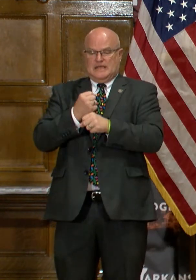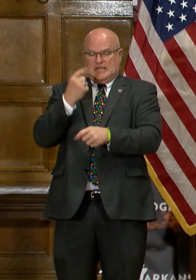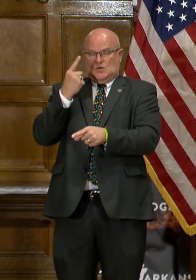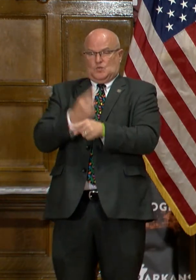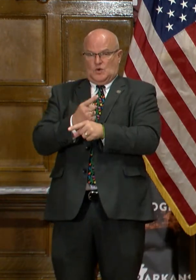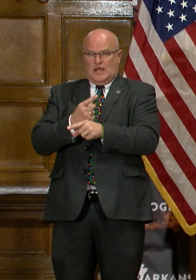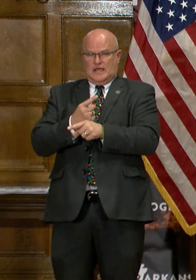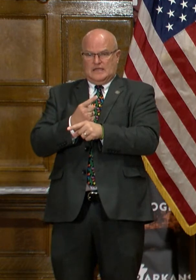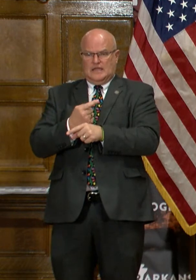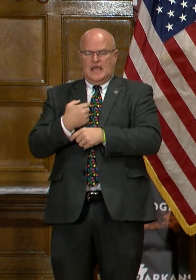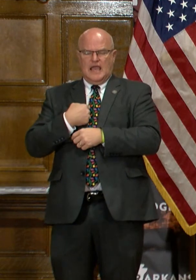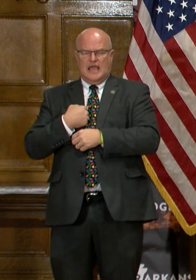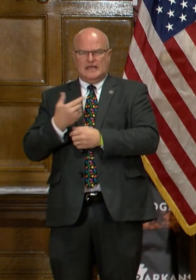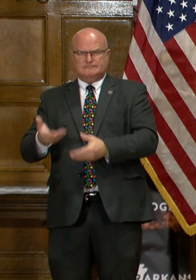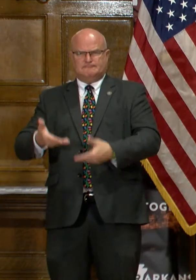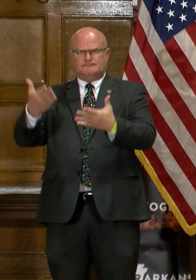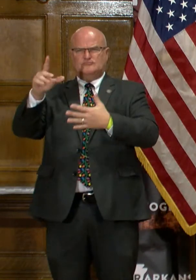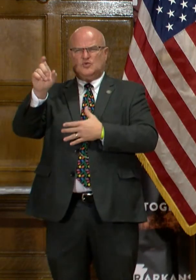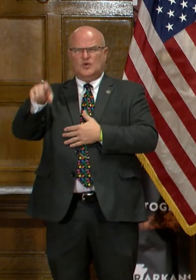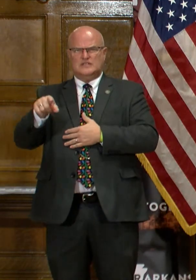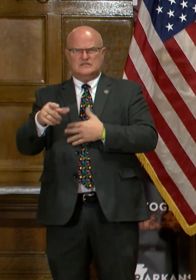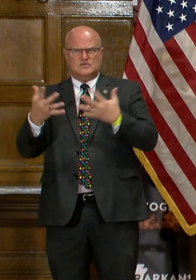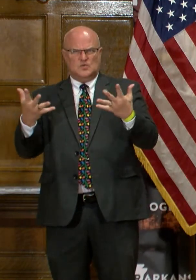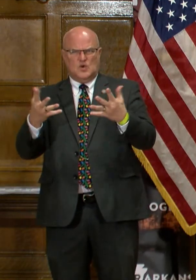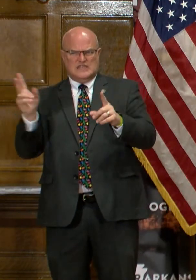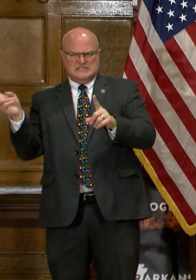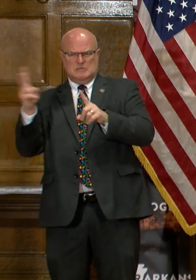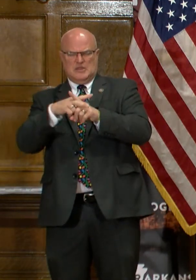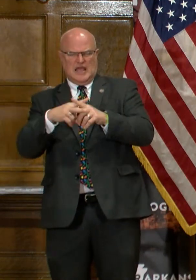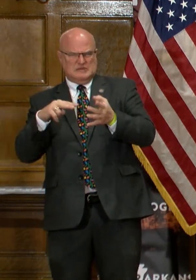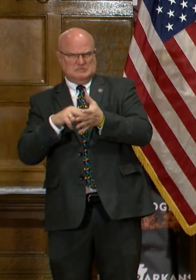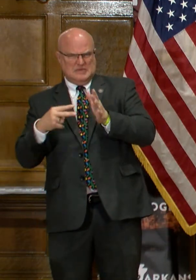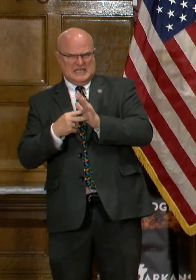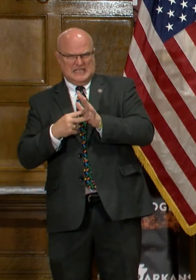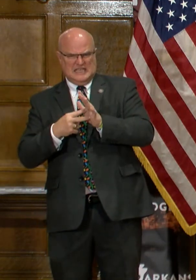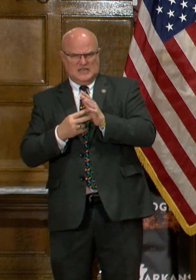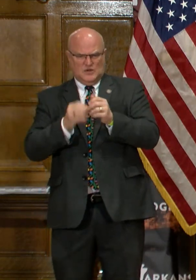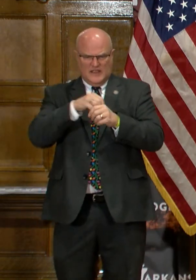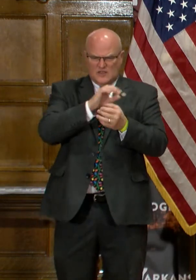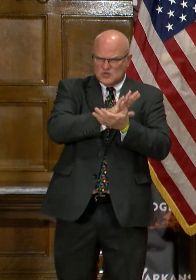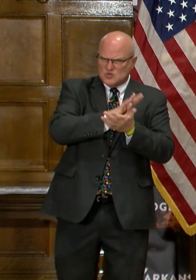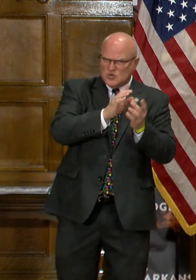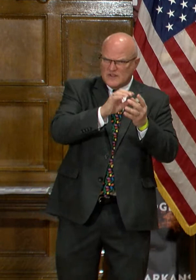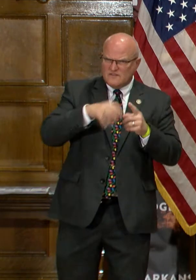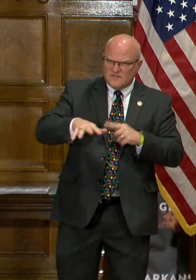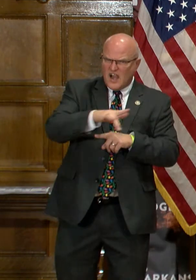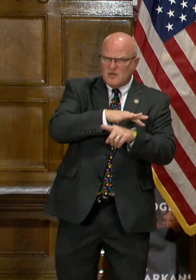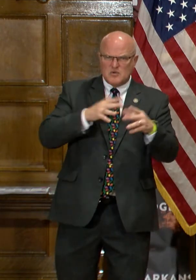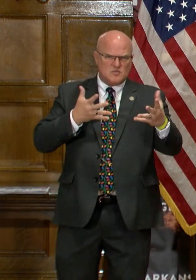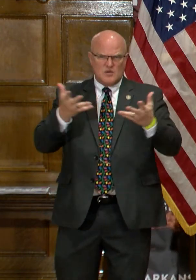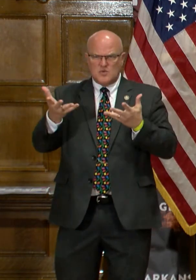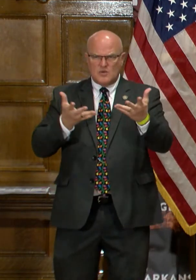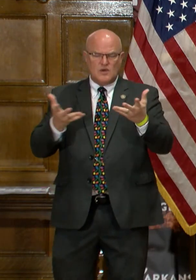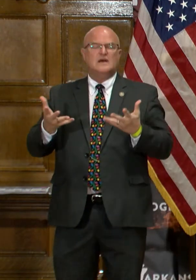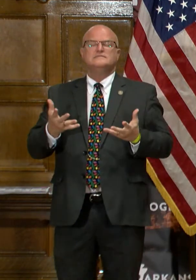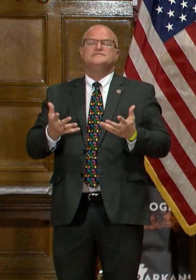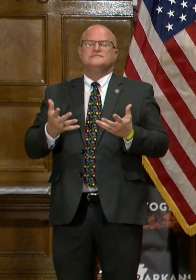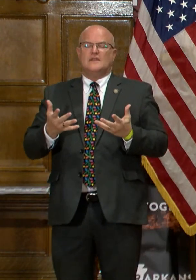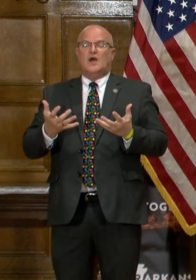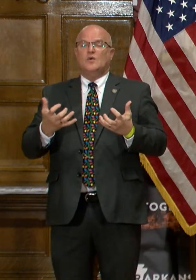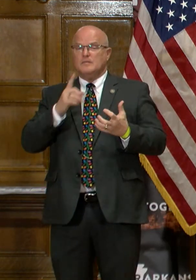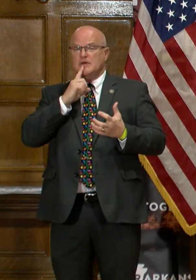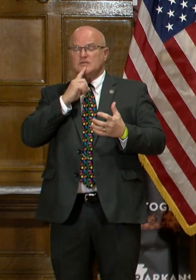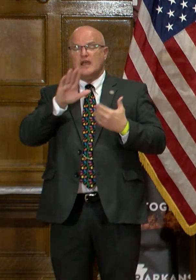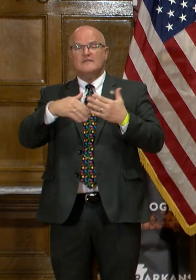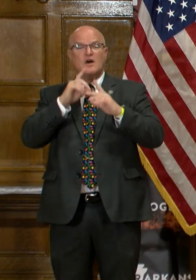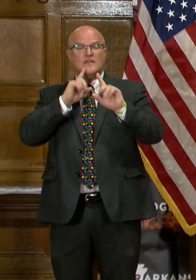and there were some questions that were raised. What does it apply to within the school environment? I wanted to make sure that we have all